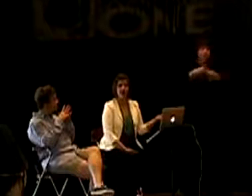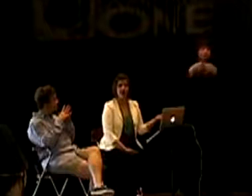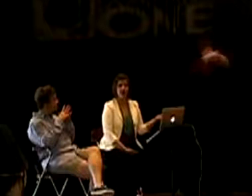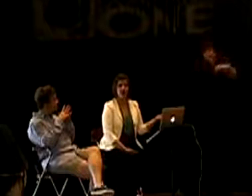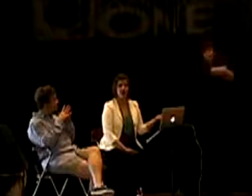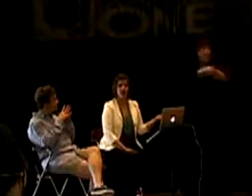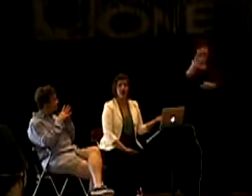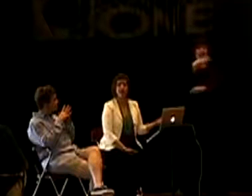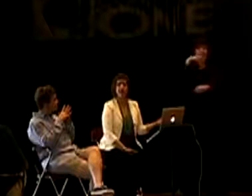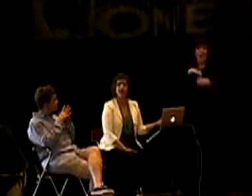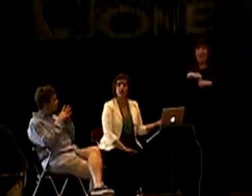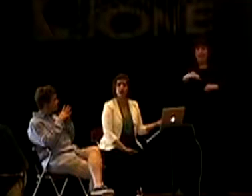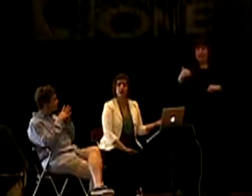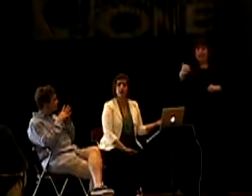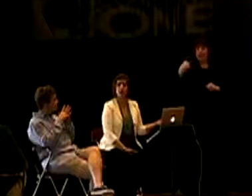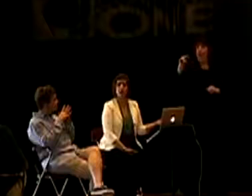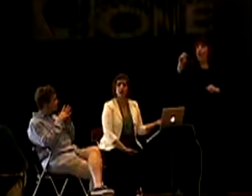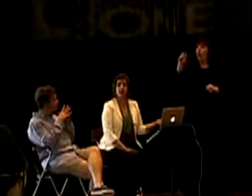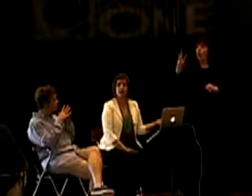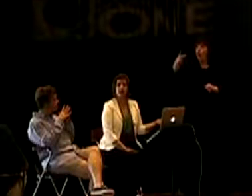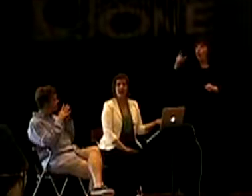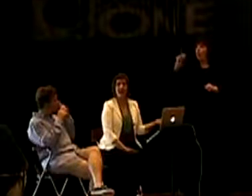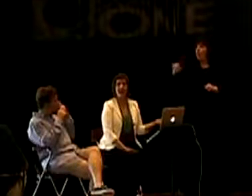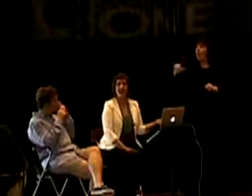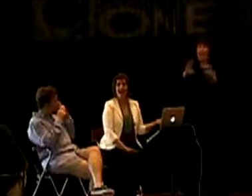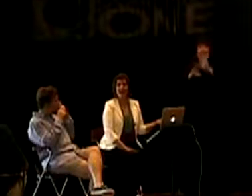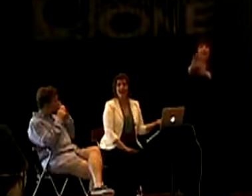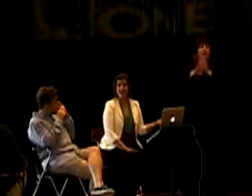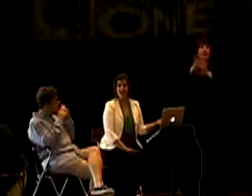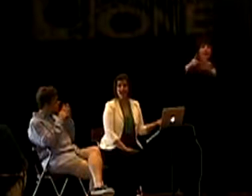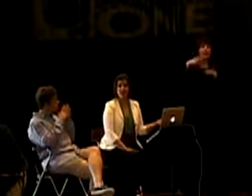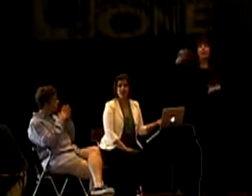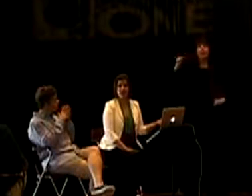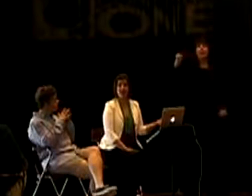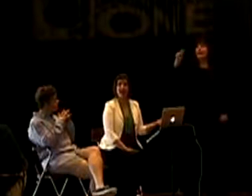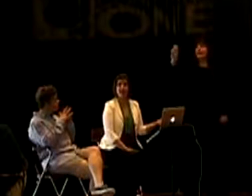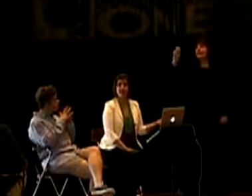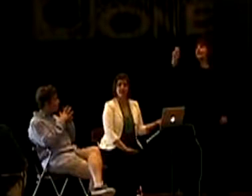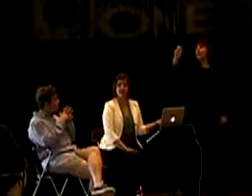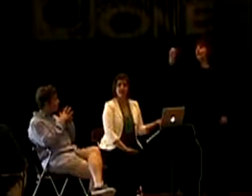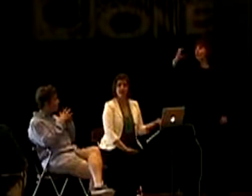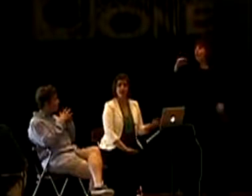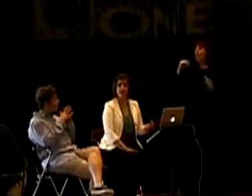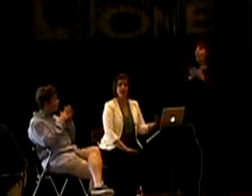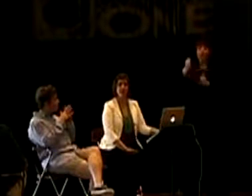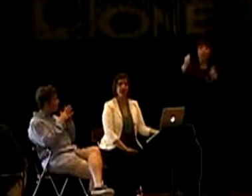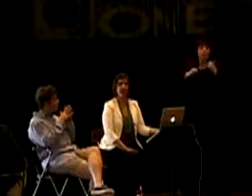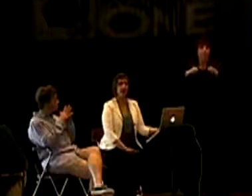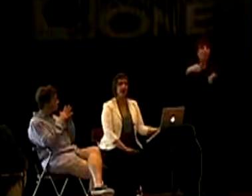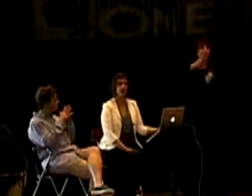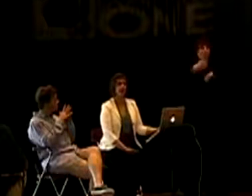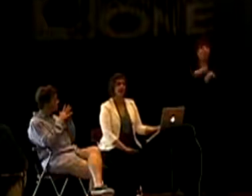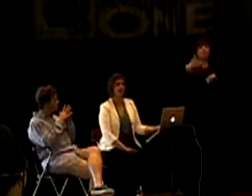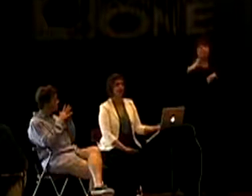including a new play development award granted by the NEA and the New Play Institute when it was housed